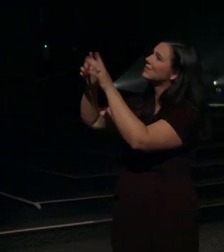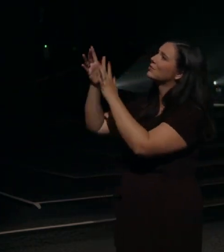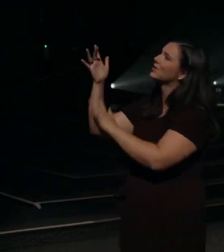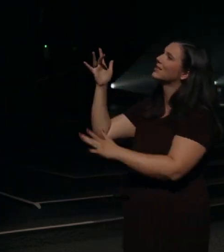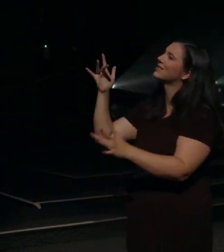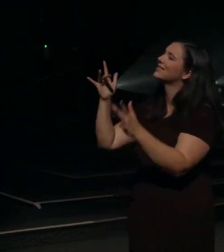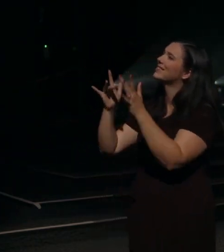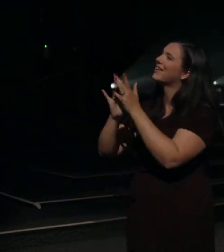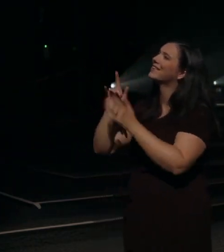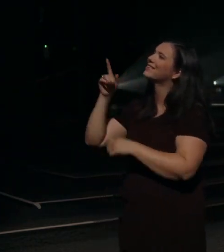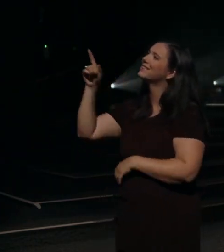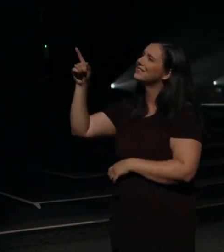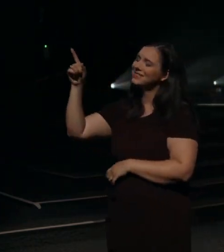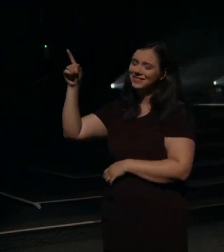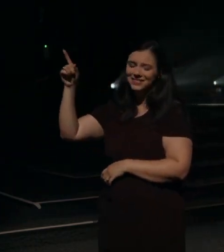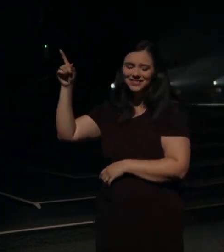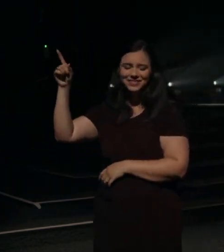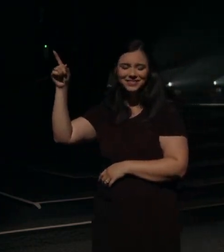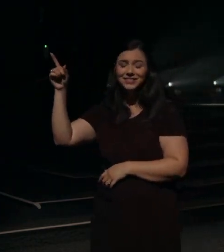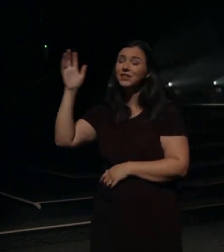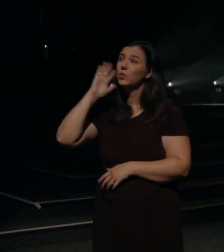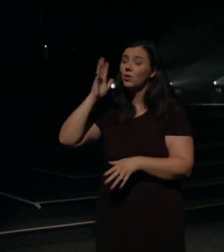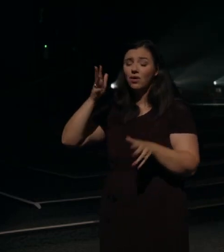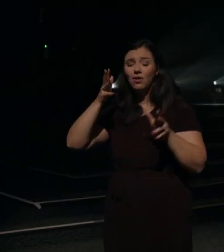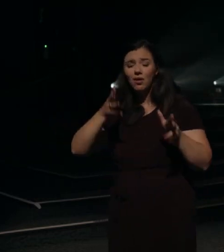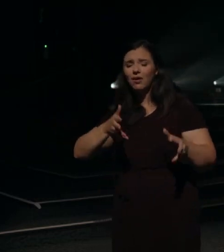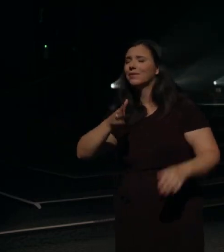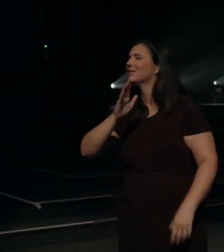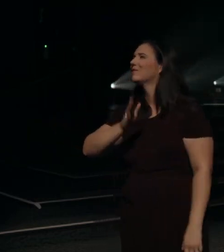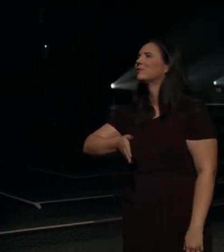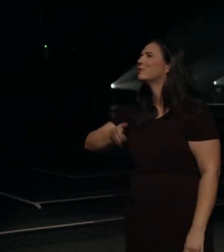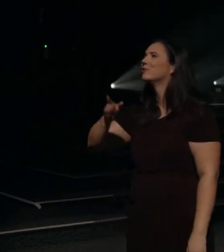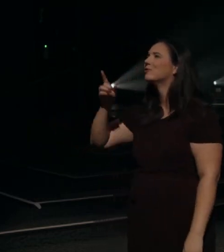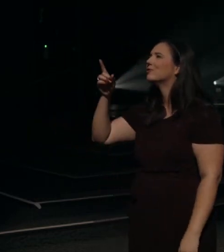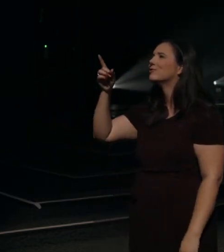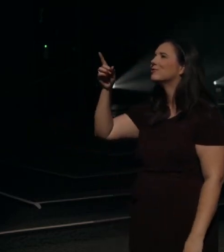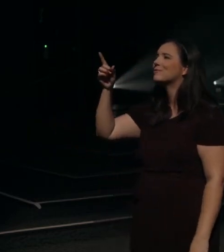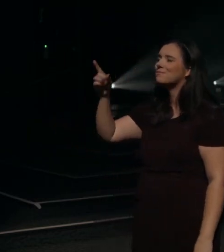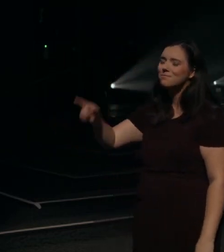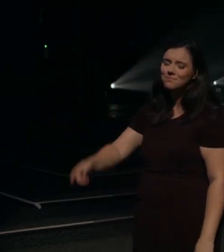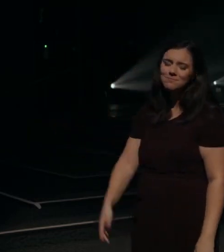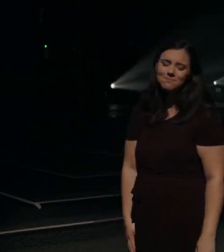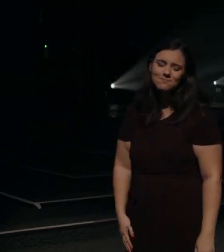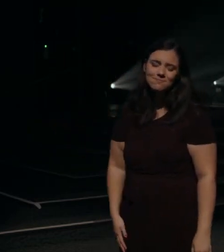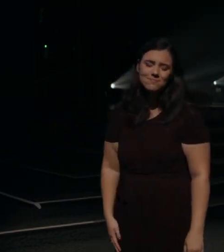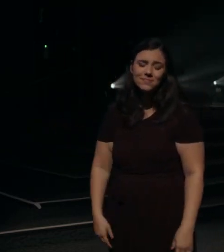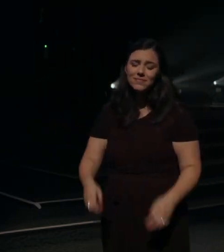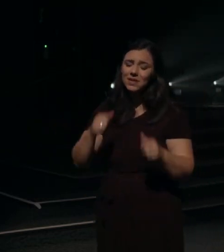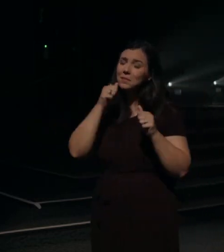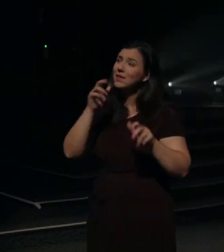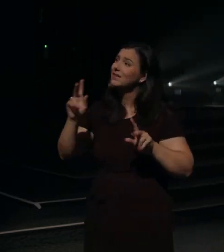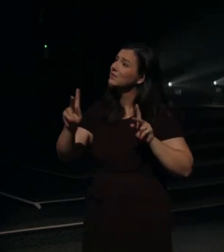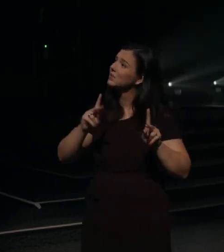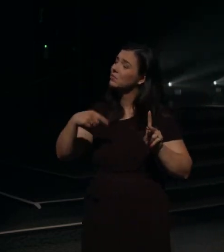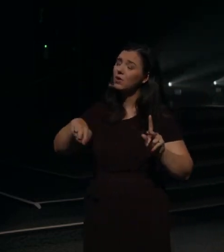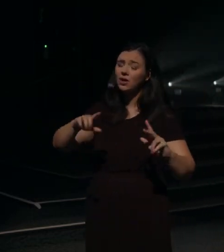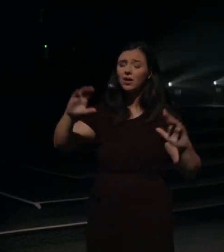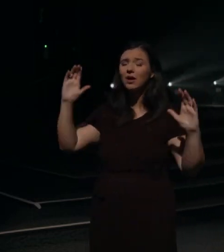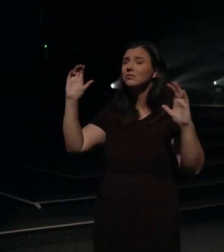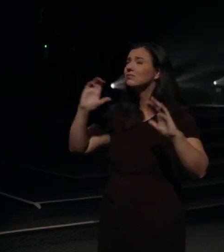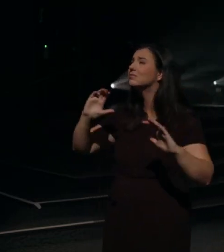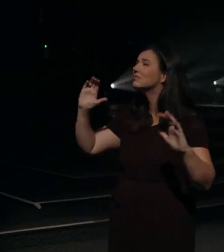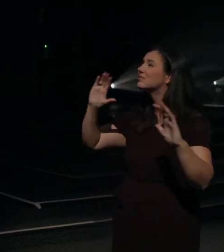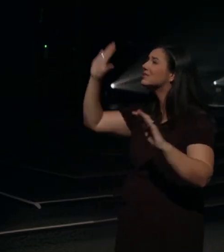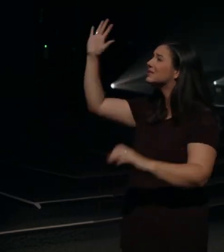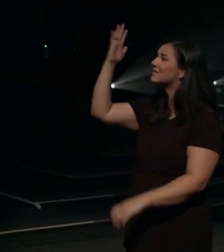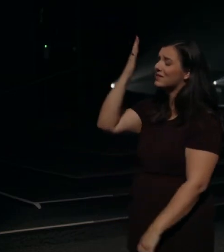He won't forsake them. blessed are those who seek